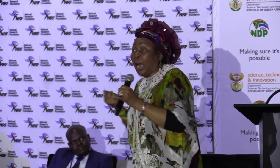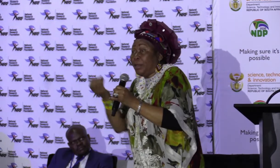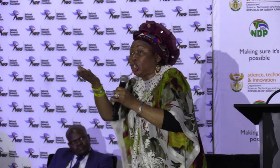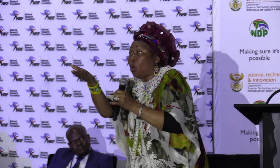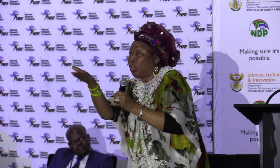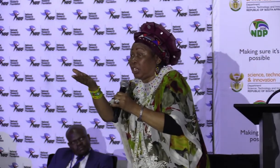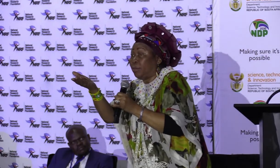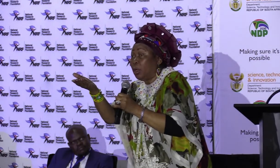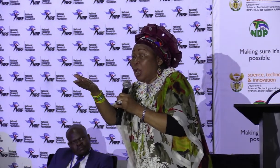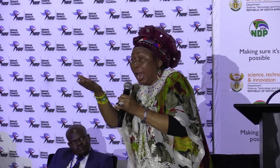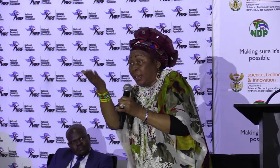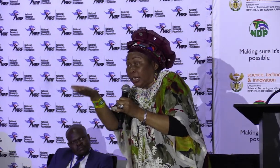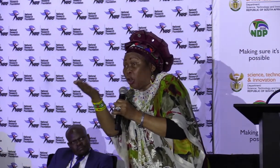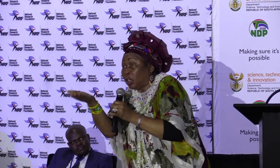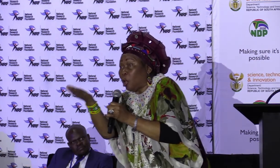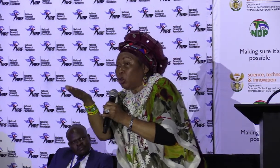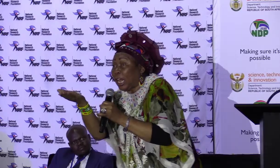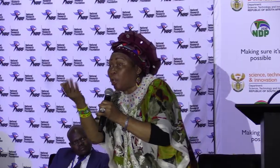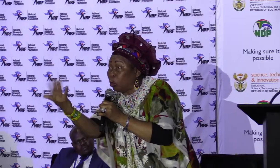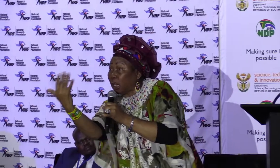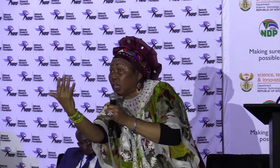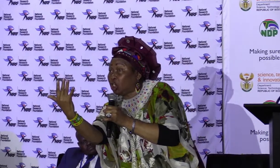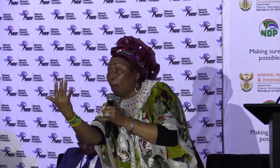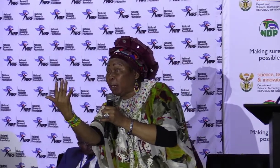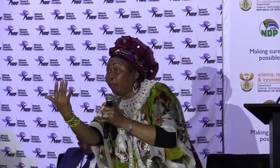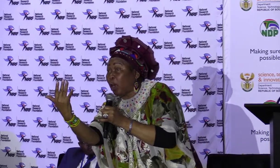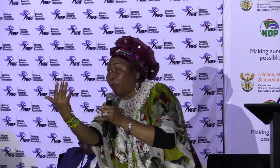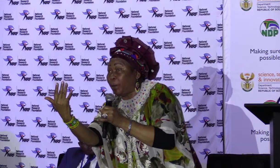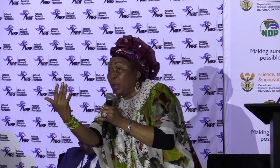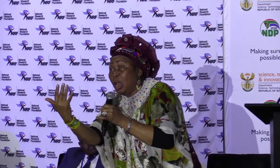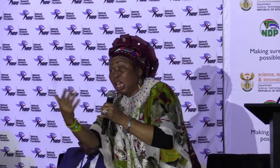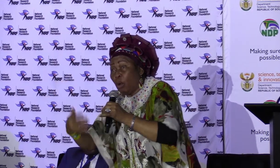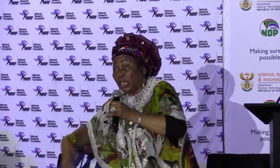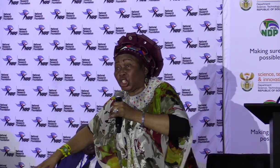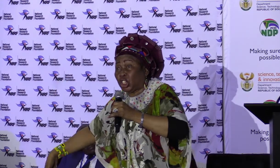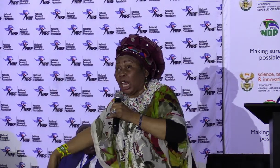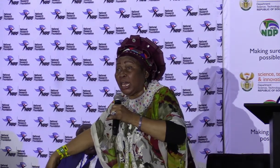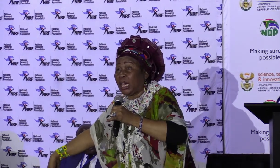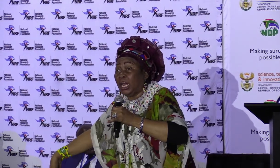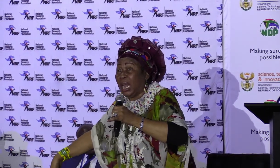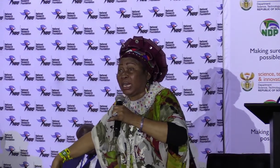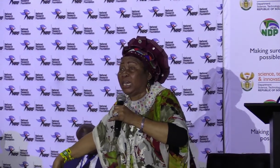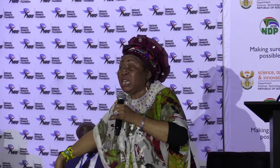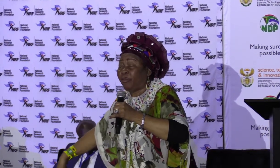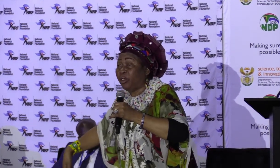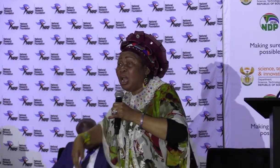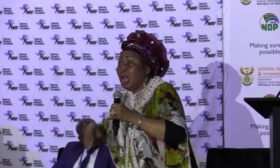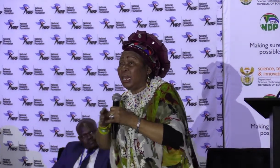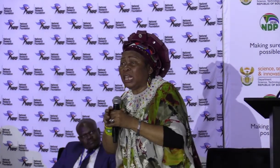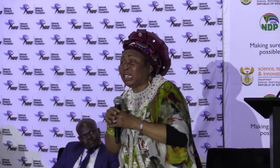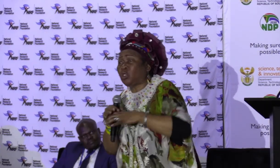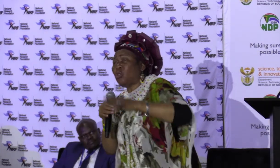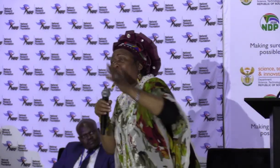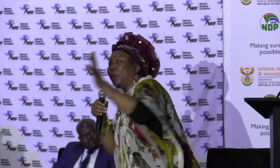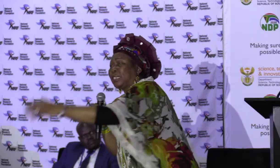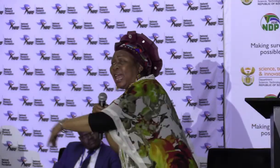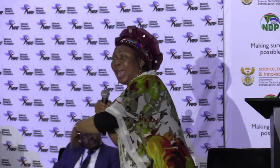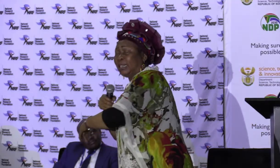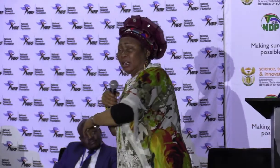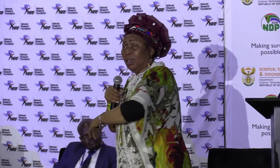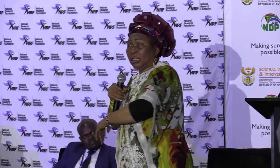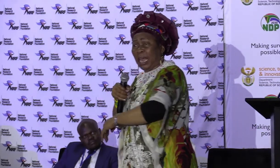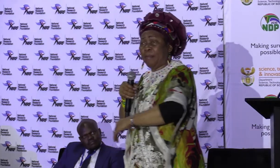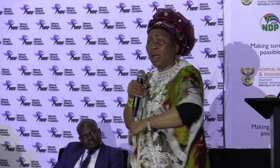beard, coming towards him. And as they got closer and closer, they stopped in front of him. He was shaking like a leaf. And they said, do